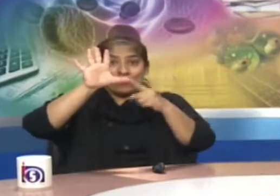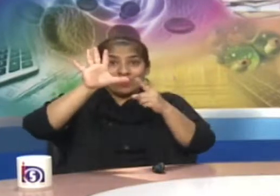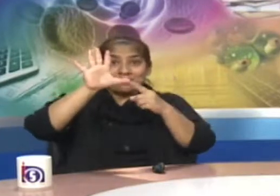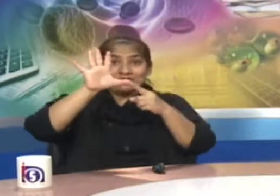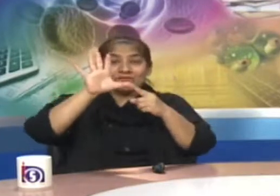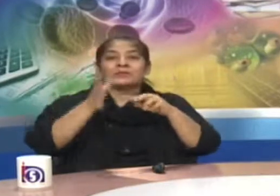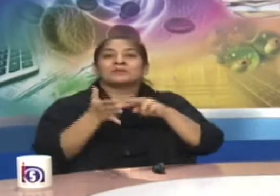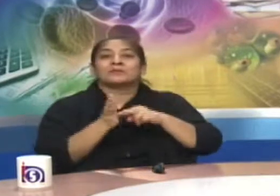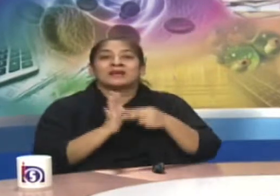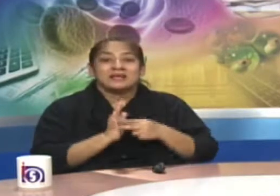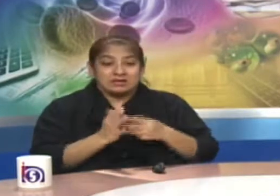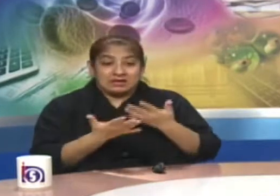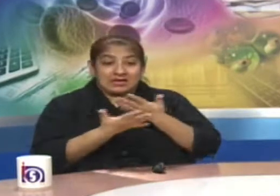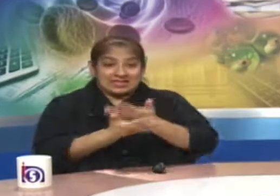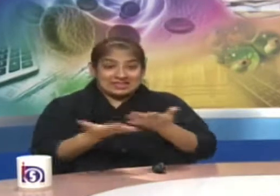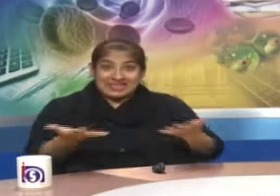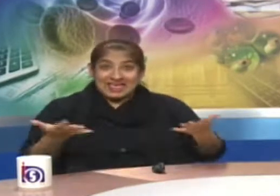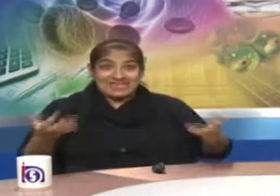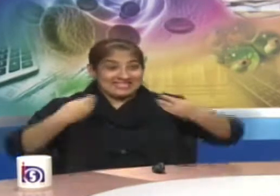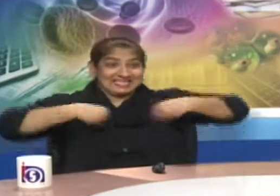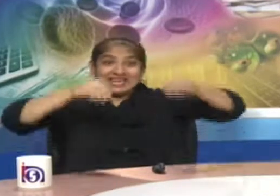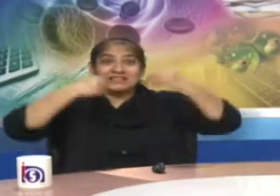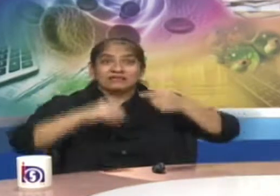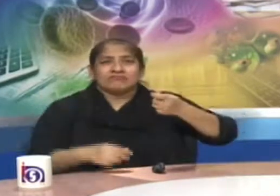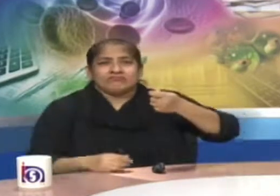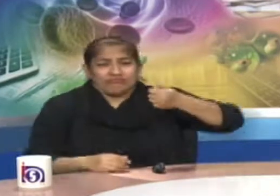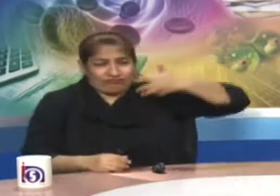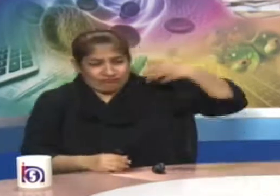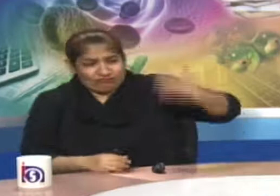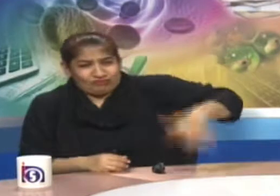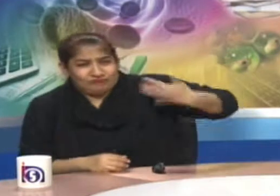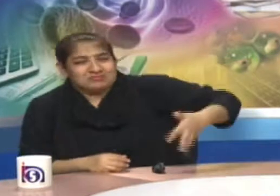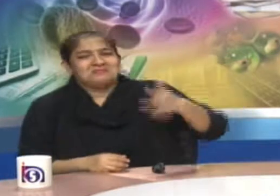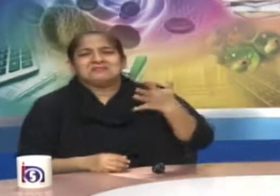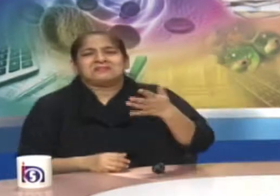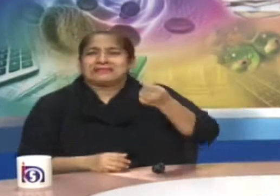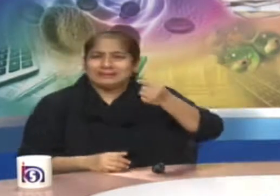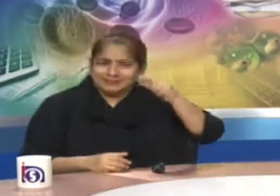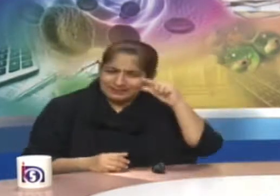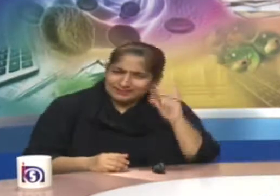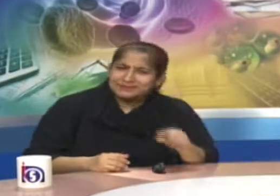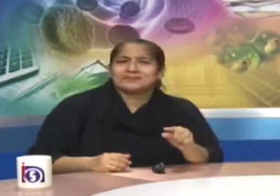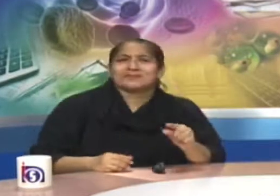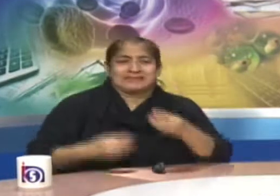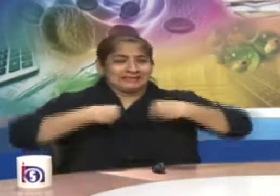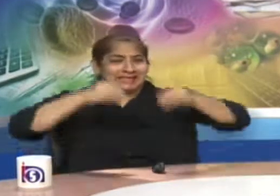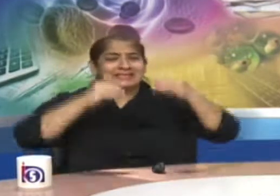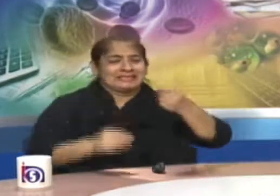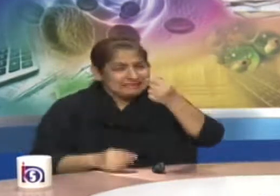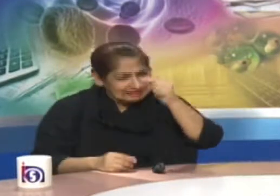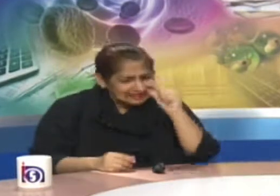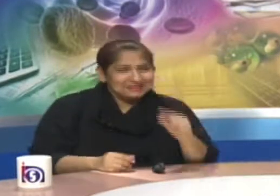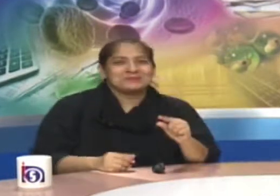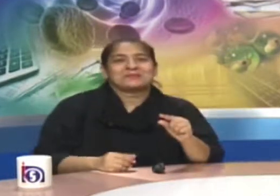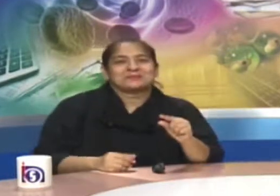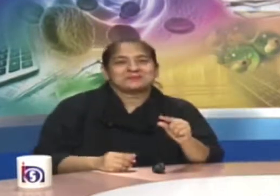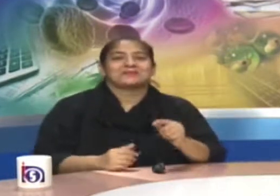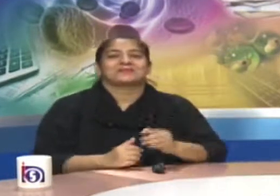The fifth point, which is a function of financial market, is the low cost